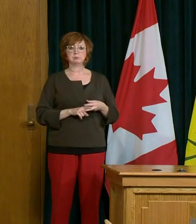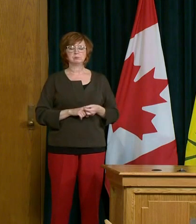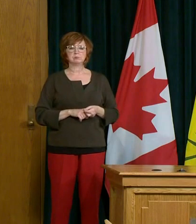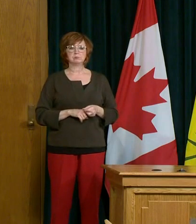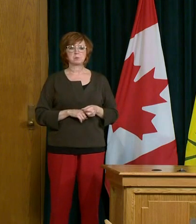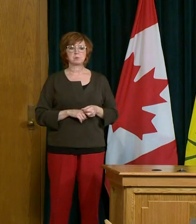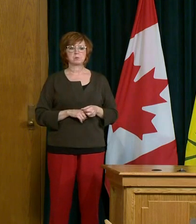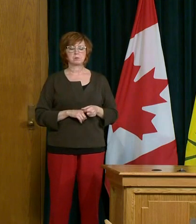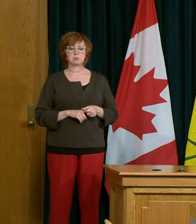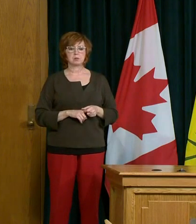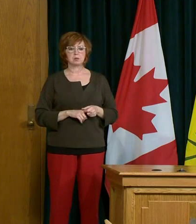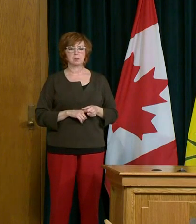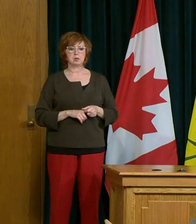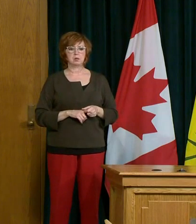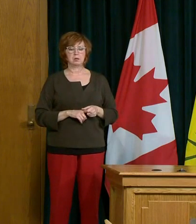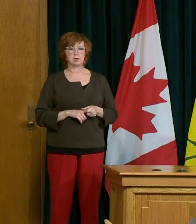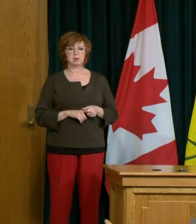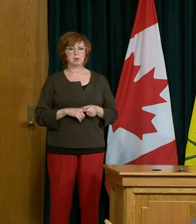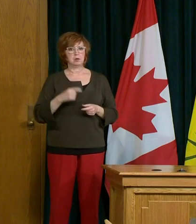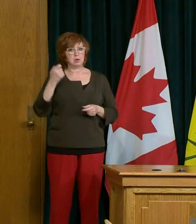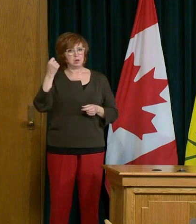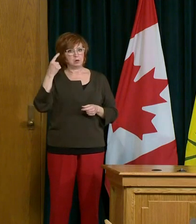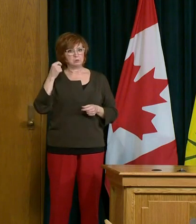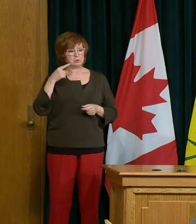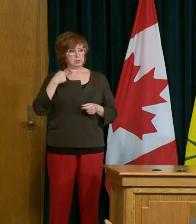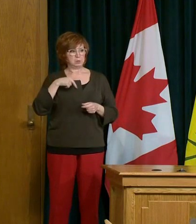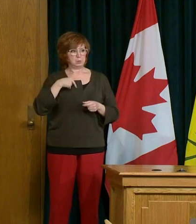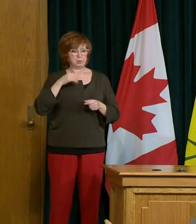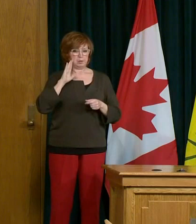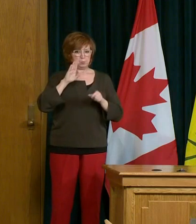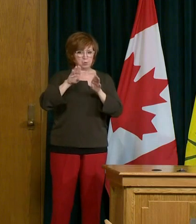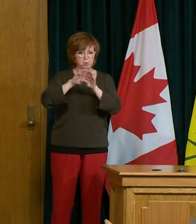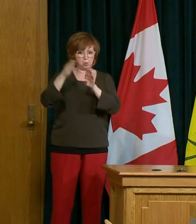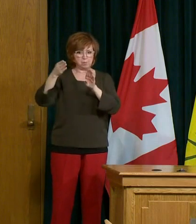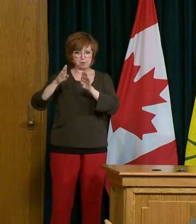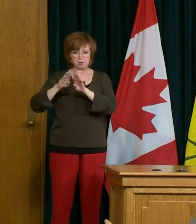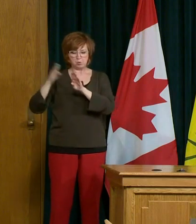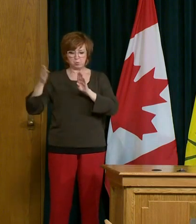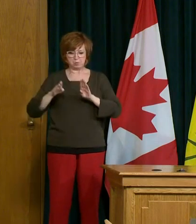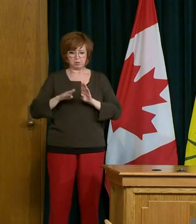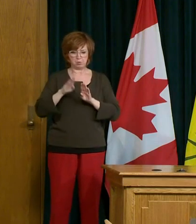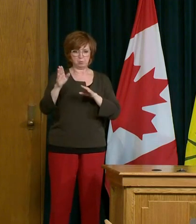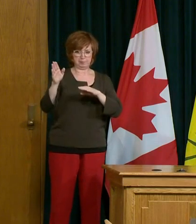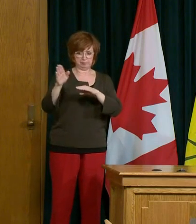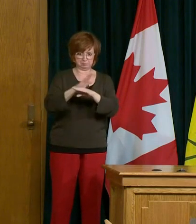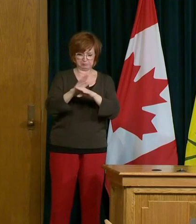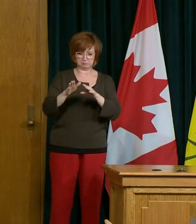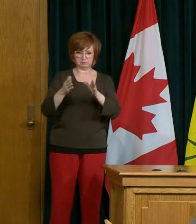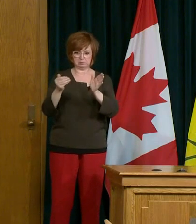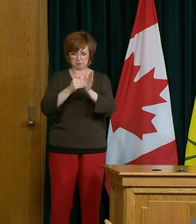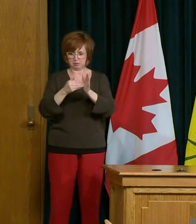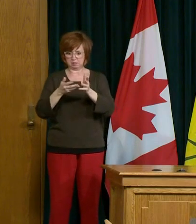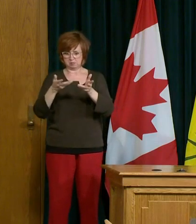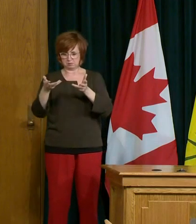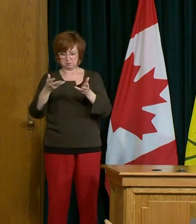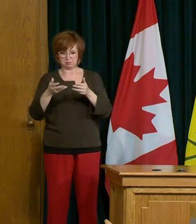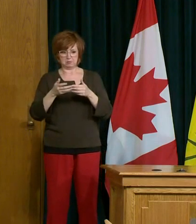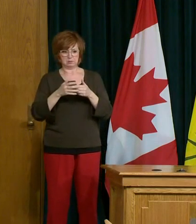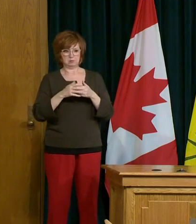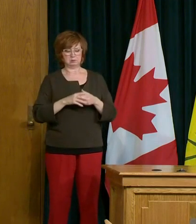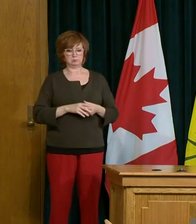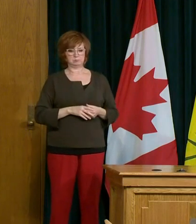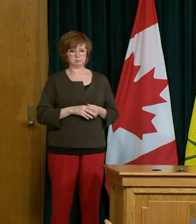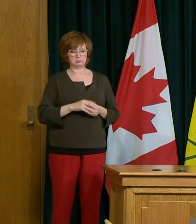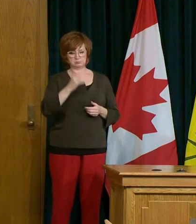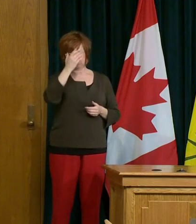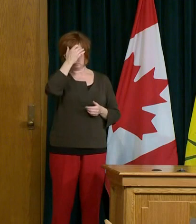economy, and they'd start to do the same at some point in the U.S., that there will be some additional required travel, not in the days